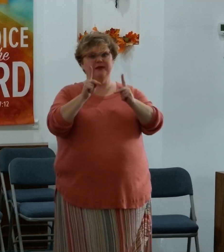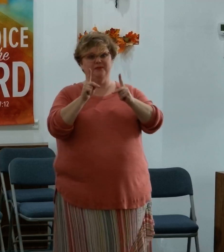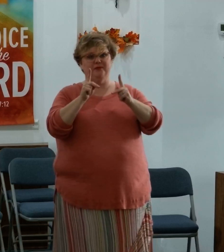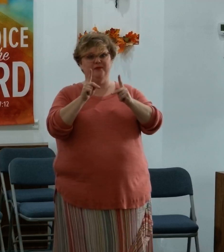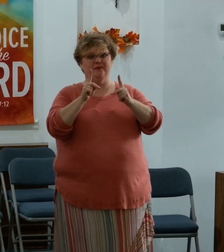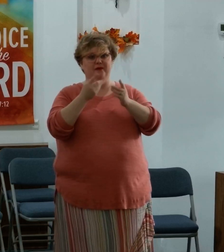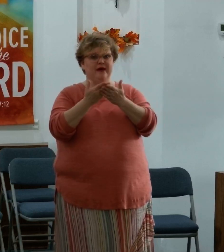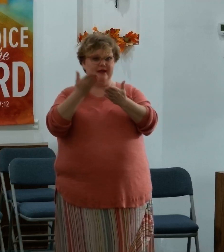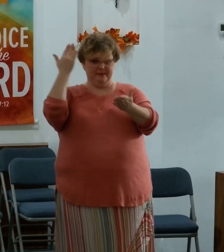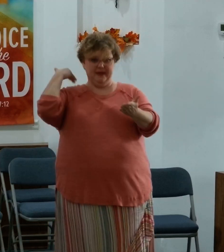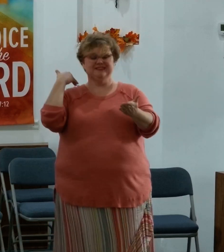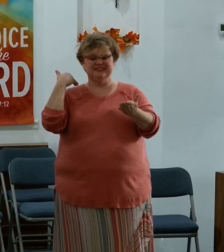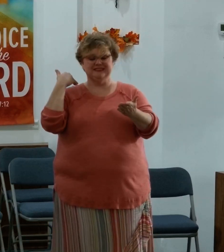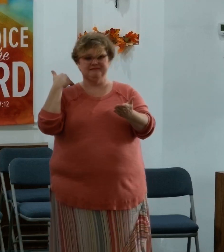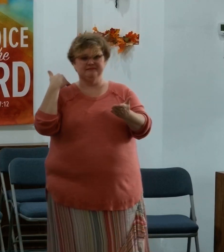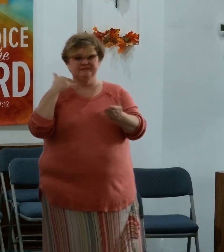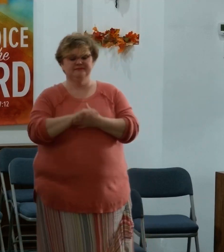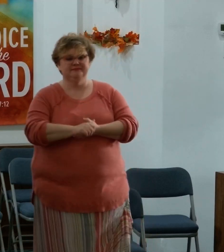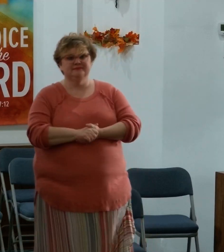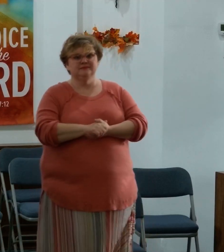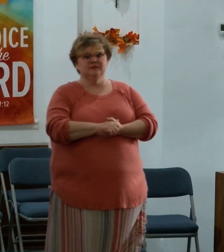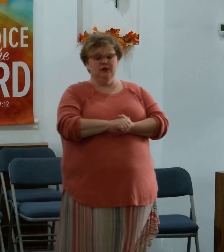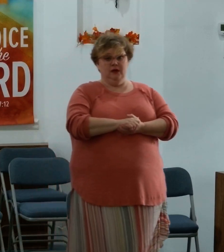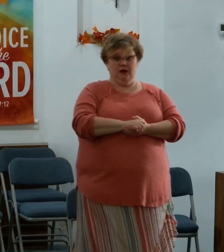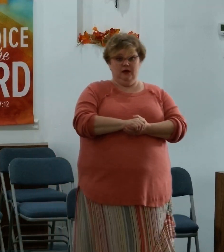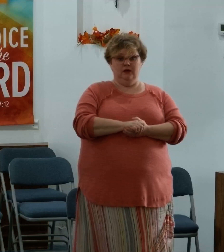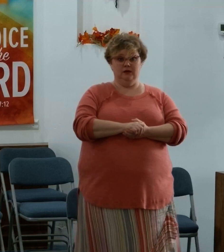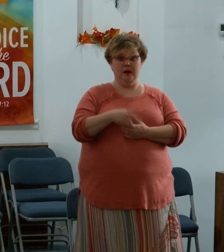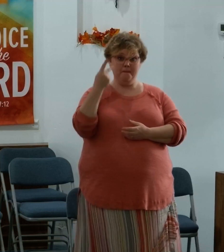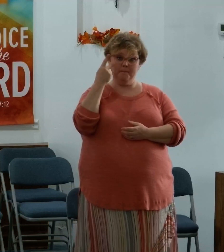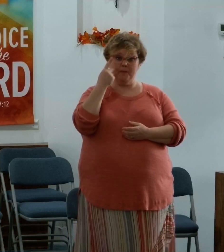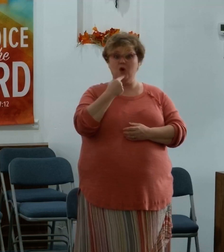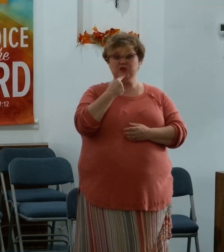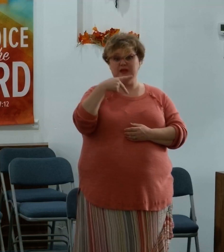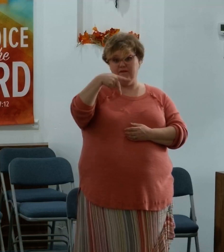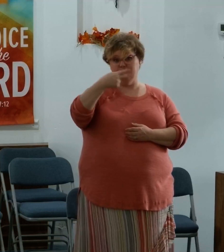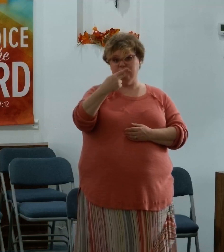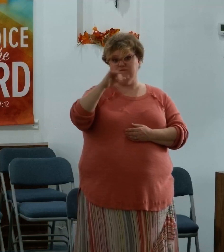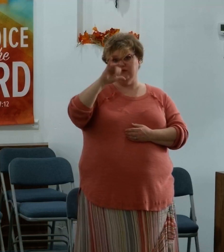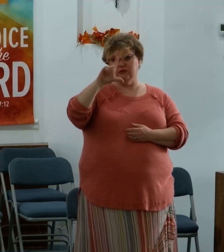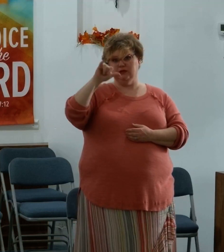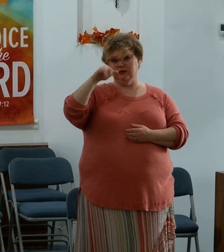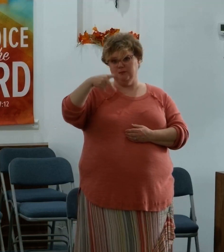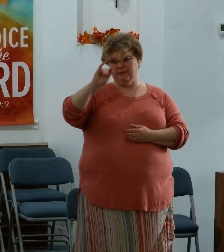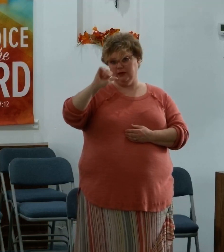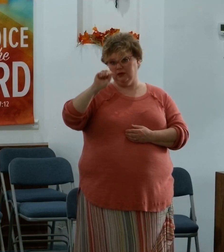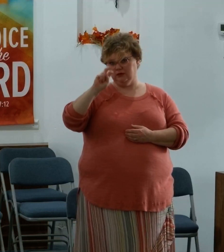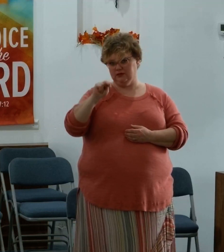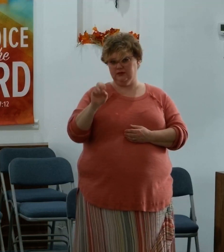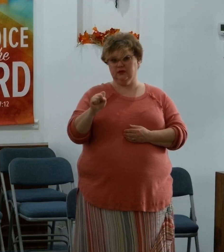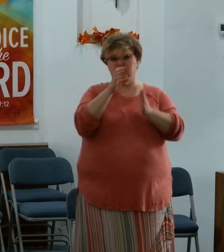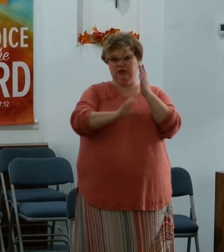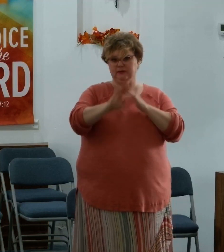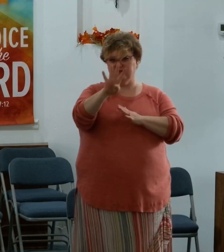before through this church. The Apostle Paul said in Philippians 4:17, and this is the